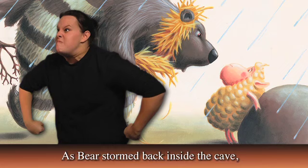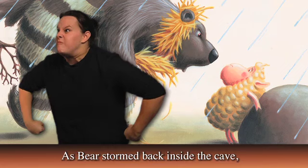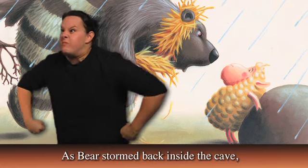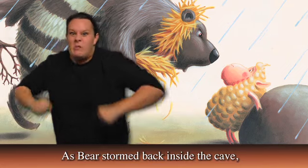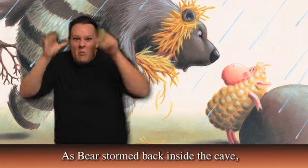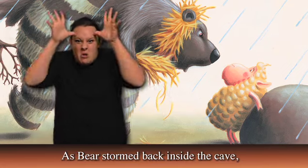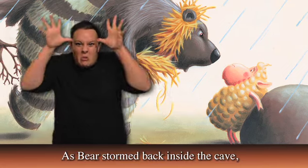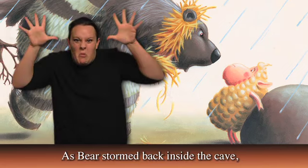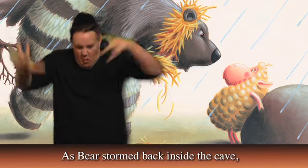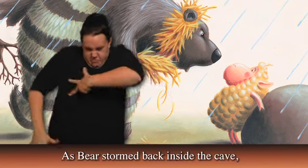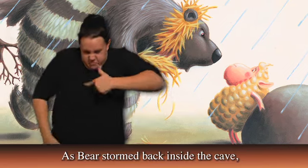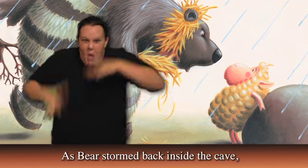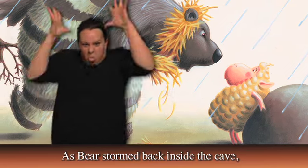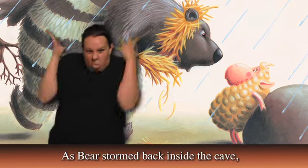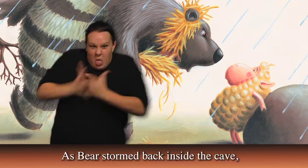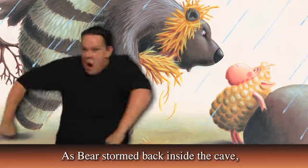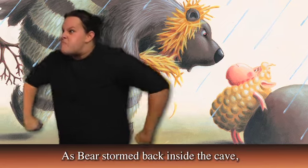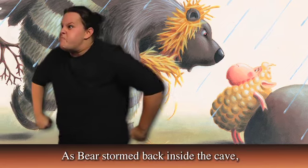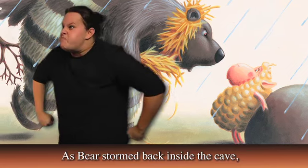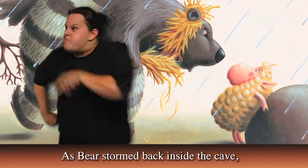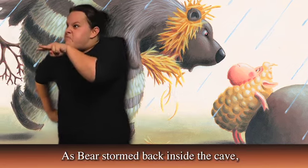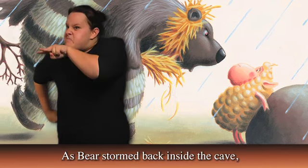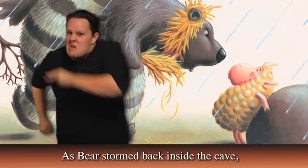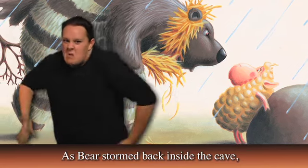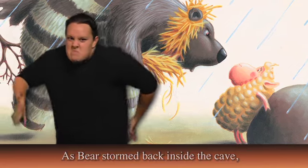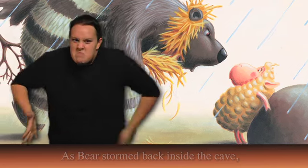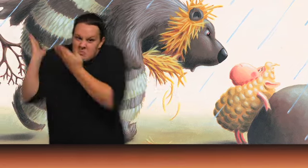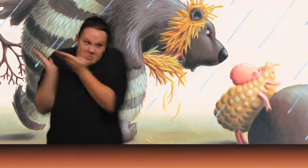as bear stormed back inside the cave